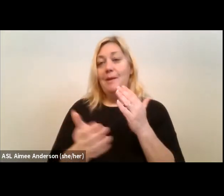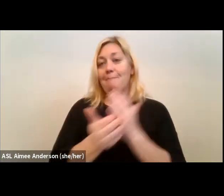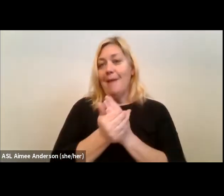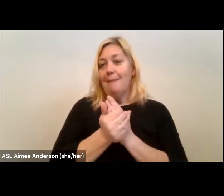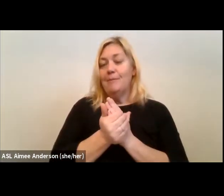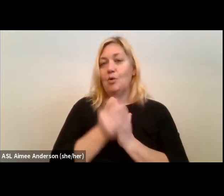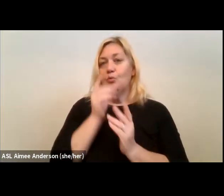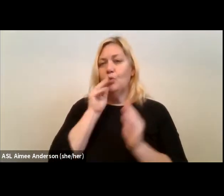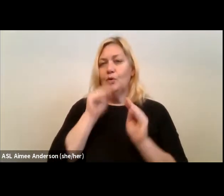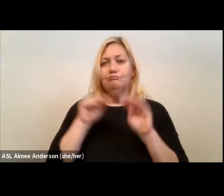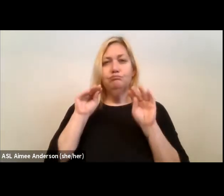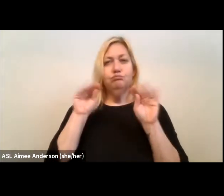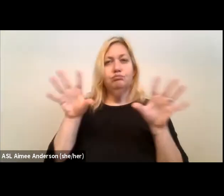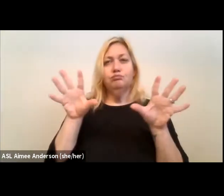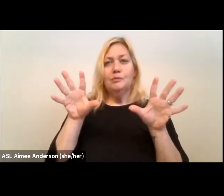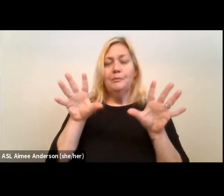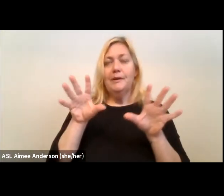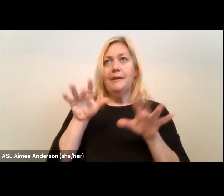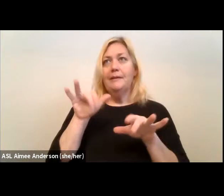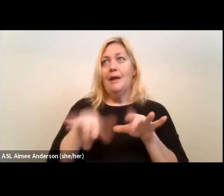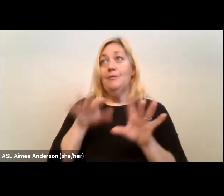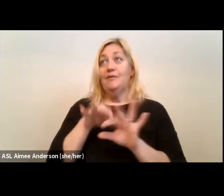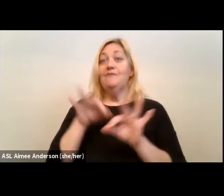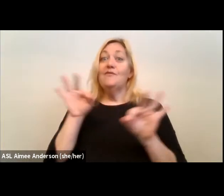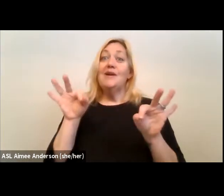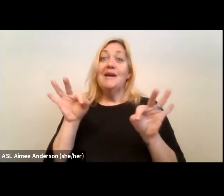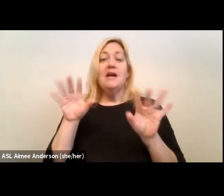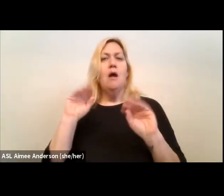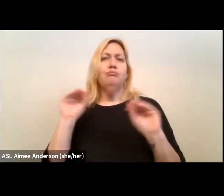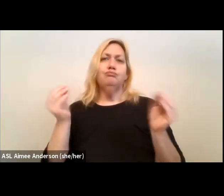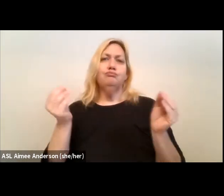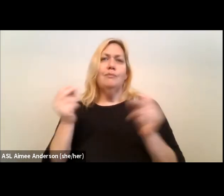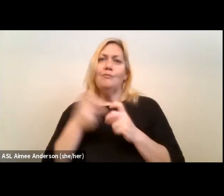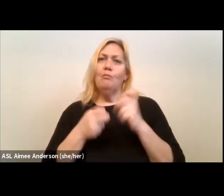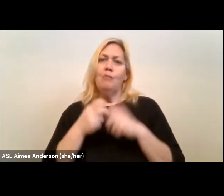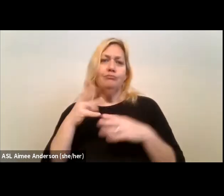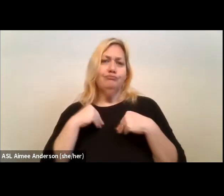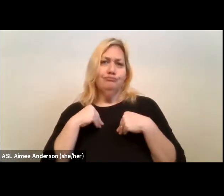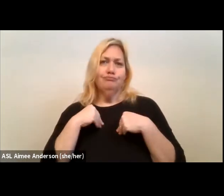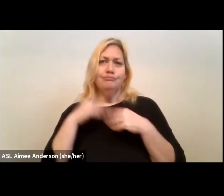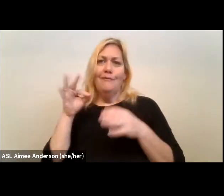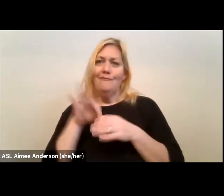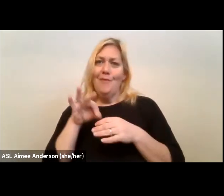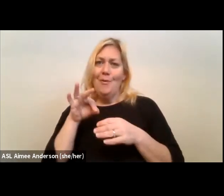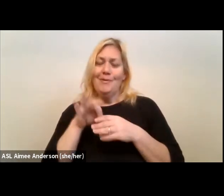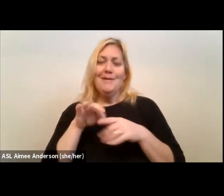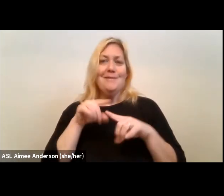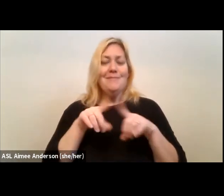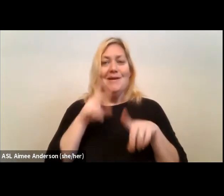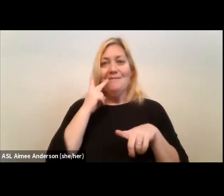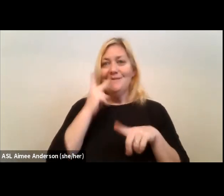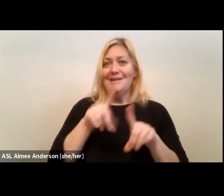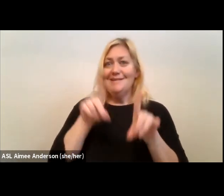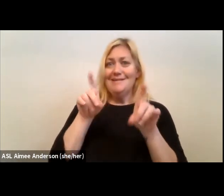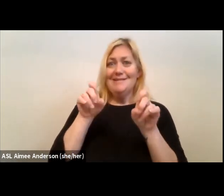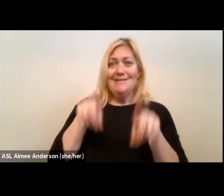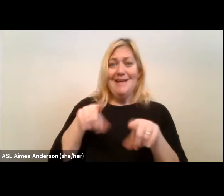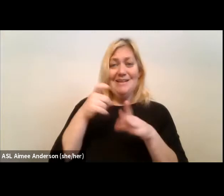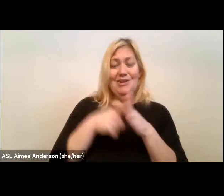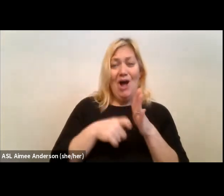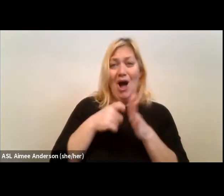were explicit that it was free, I would have no problem voting for it. But given that I've seen these tests